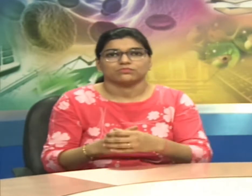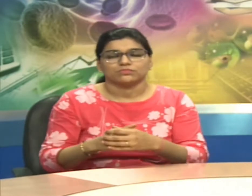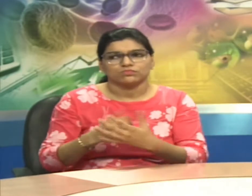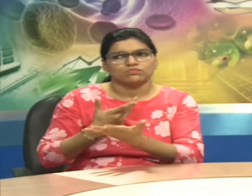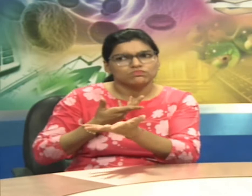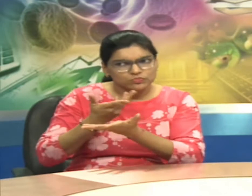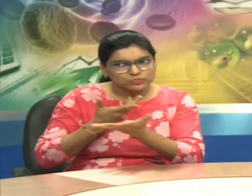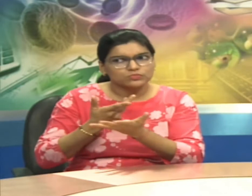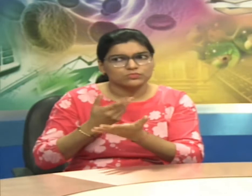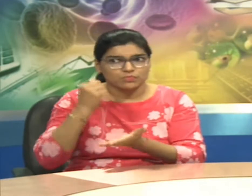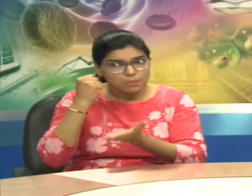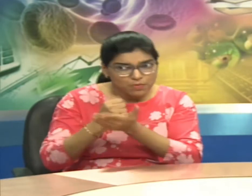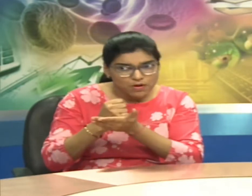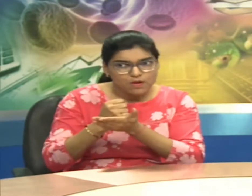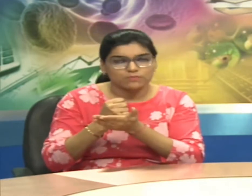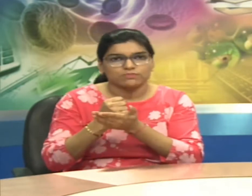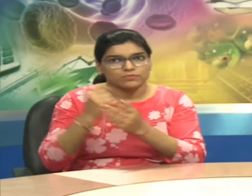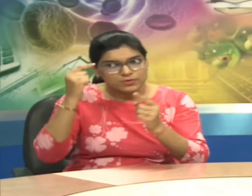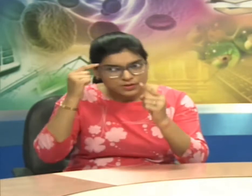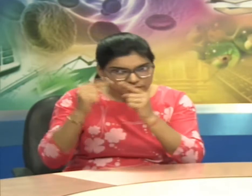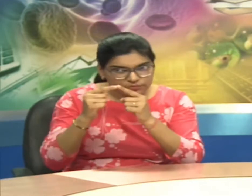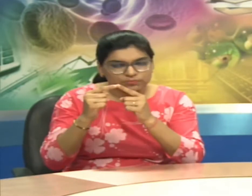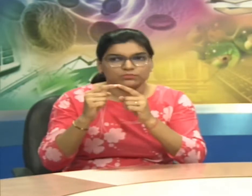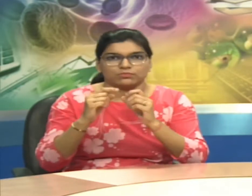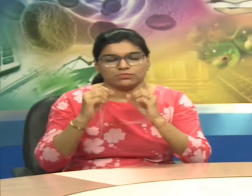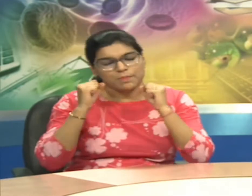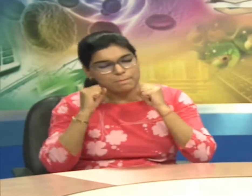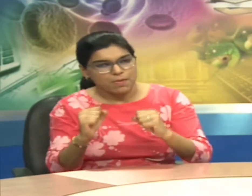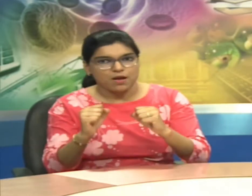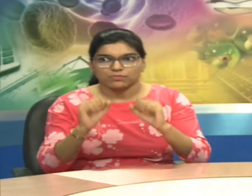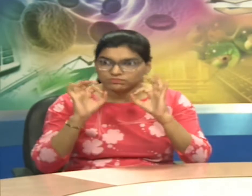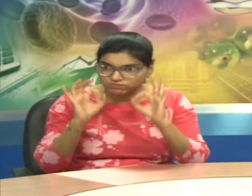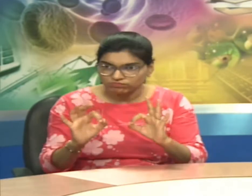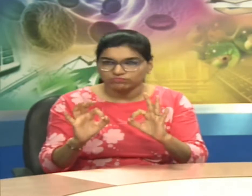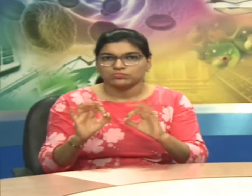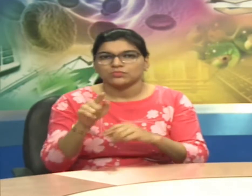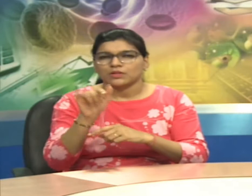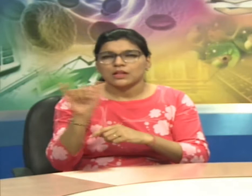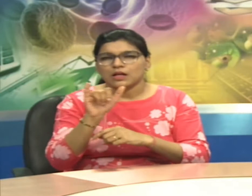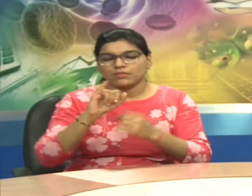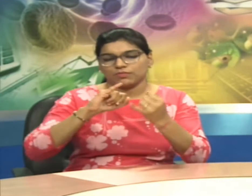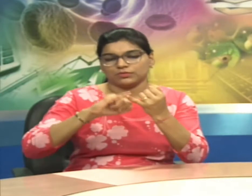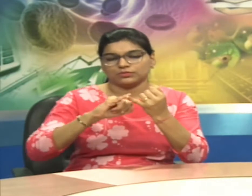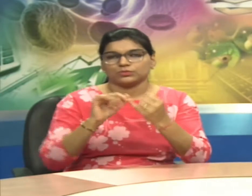Next word is assurance. When two persons talked and agreed on a same